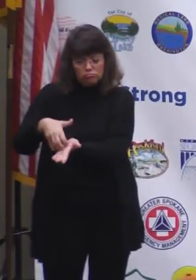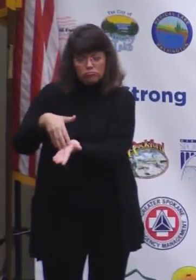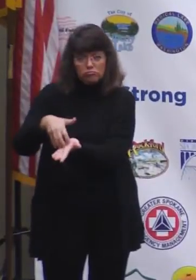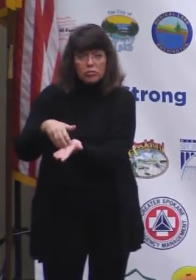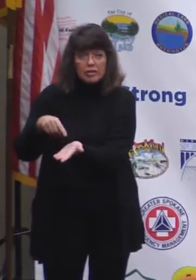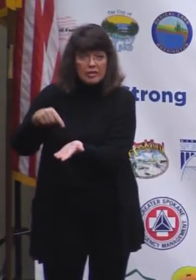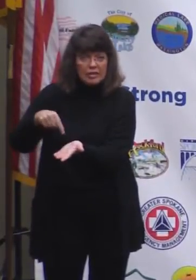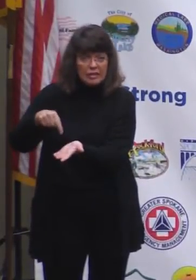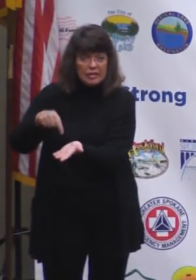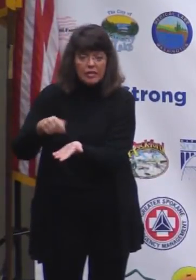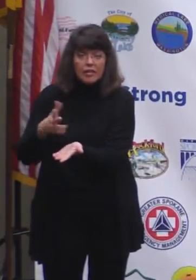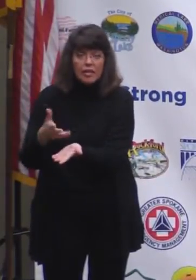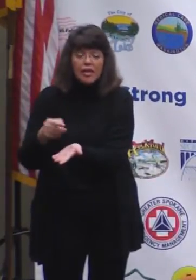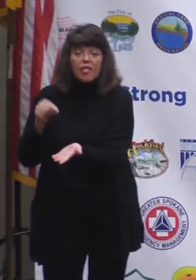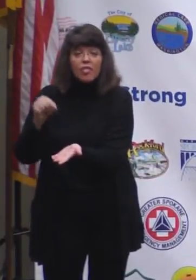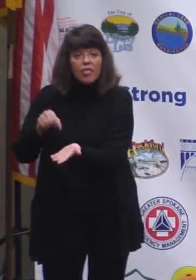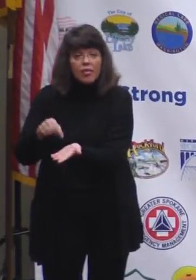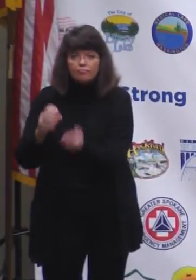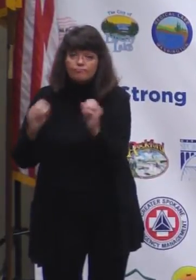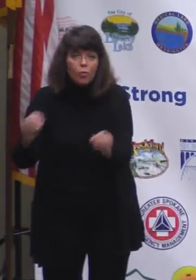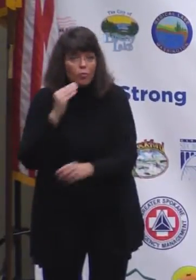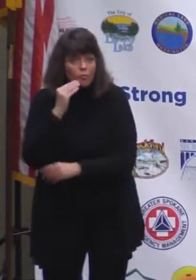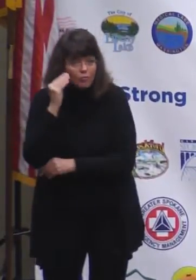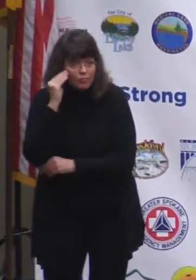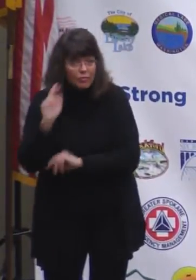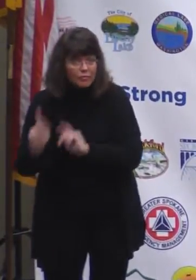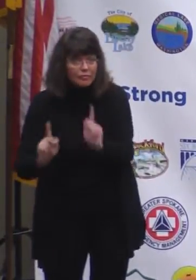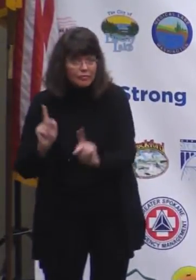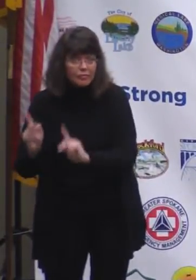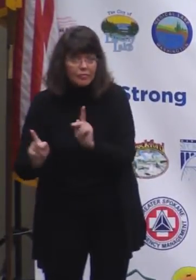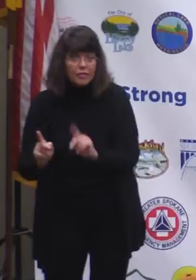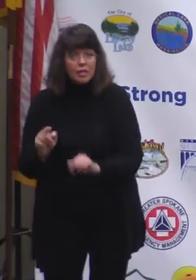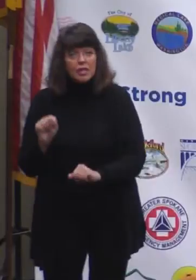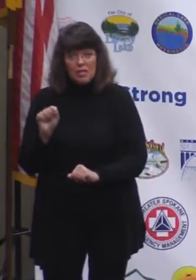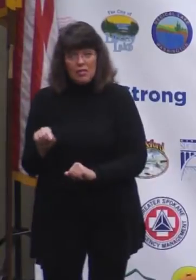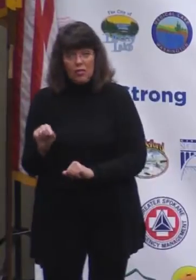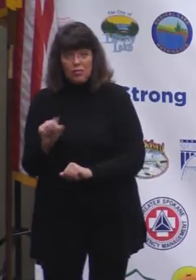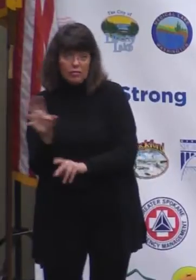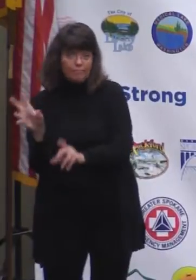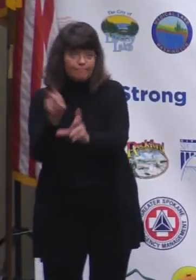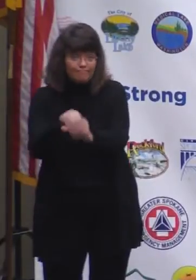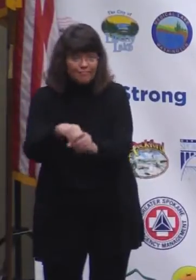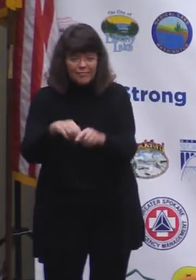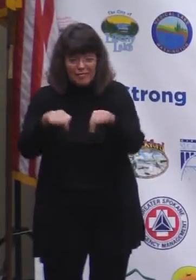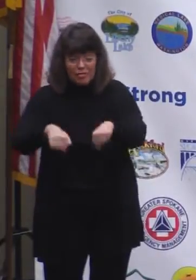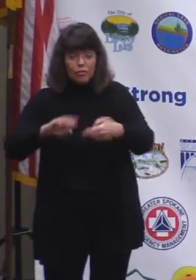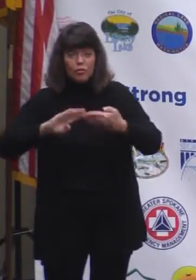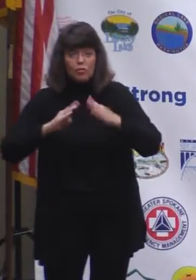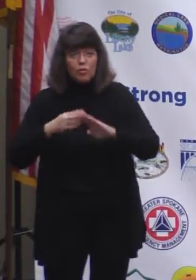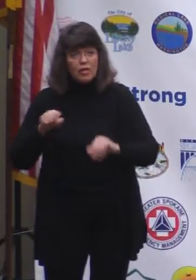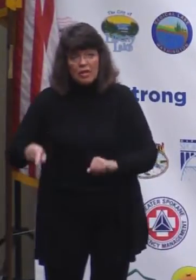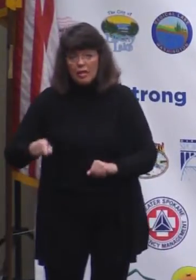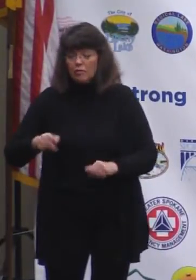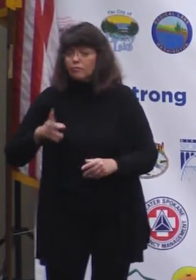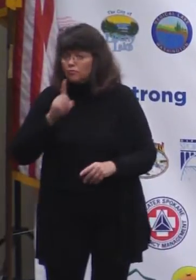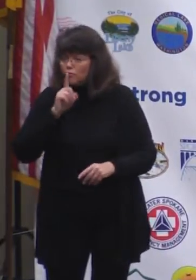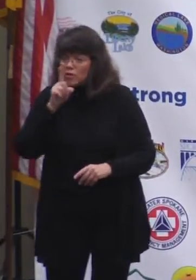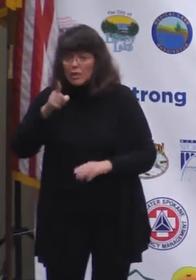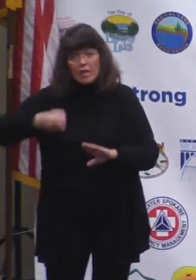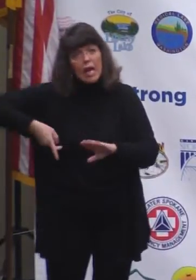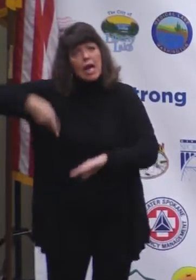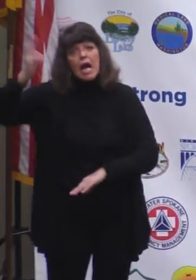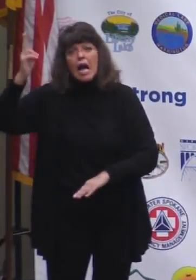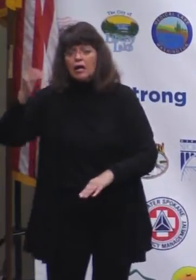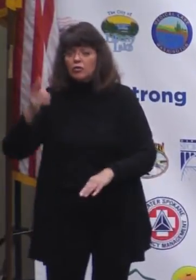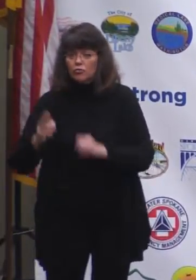experiencing homelessness. Often those community members are at high risk for having complications of COVID-19